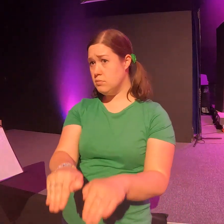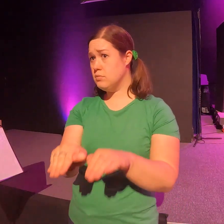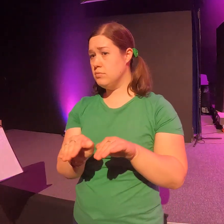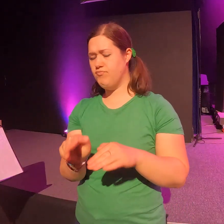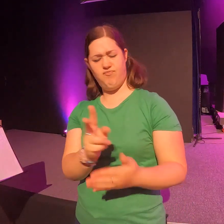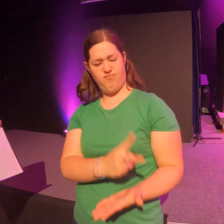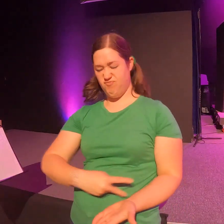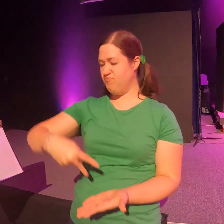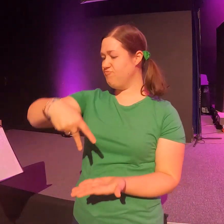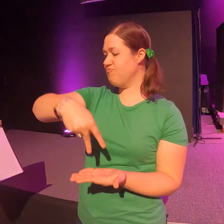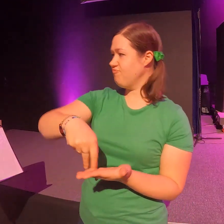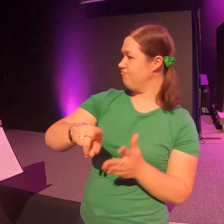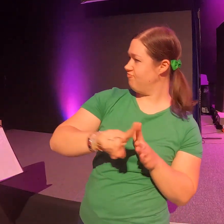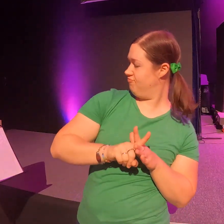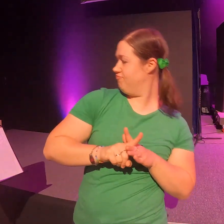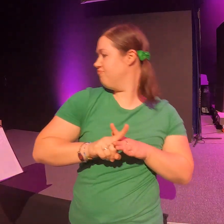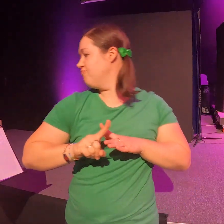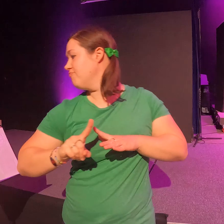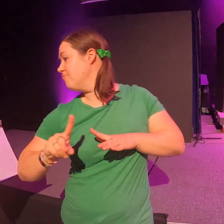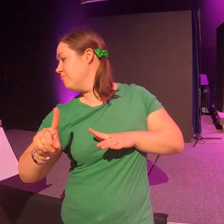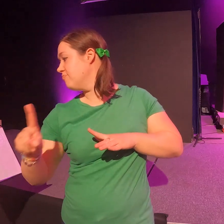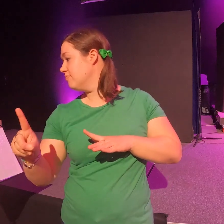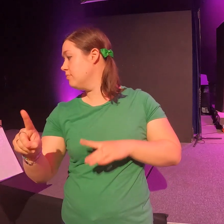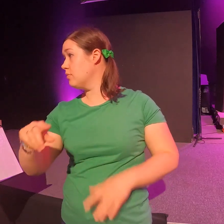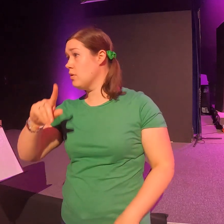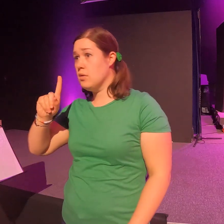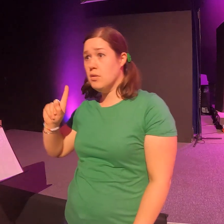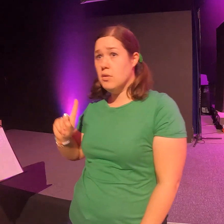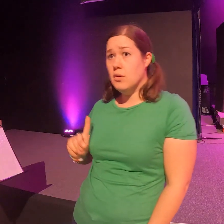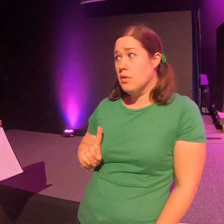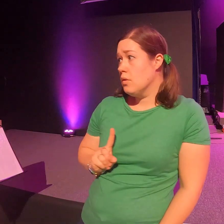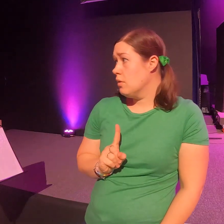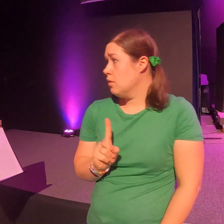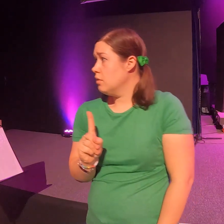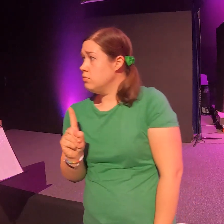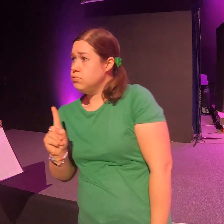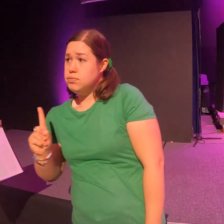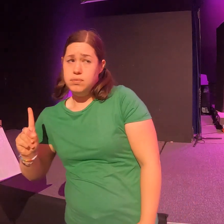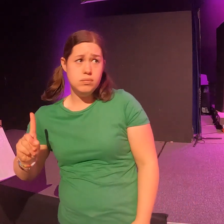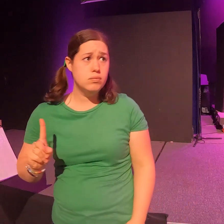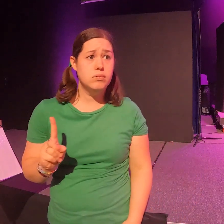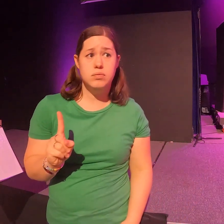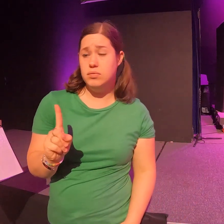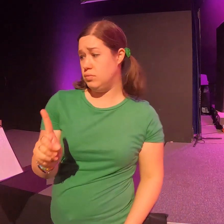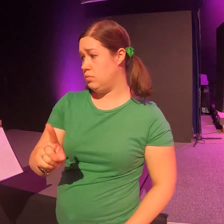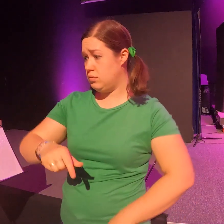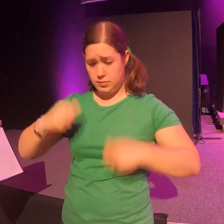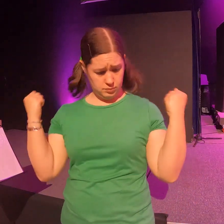Break into the wild.